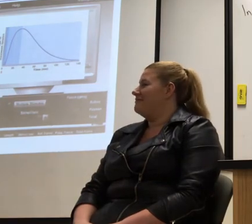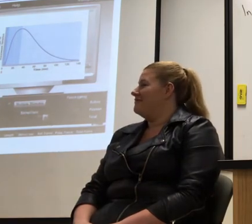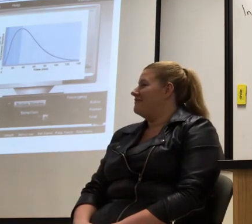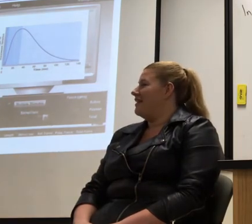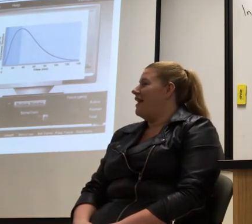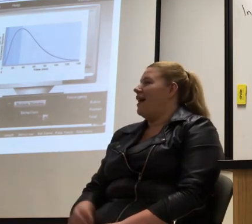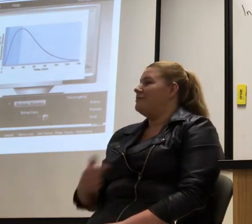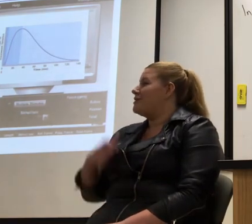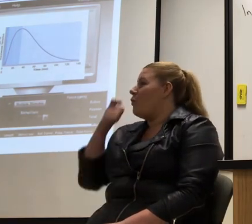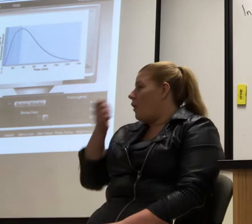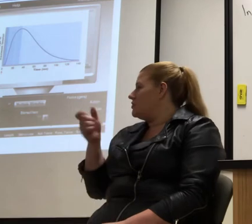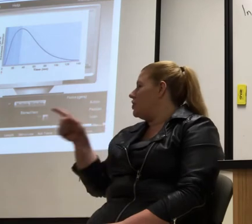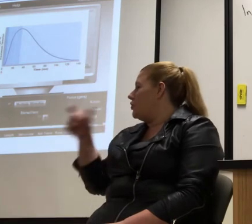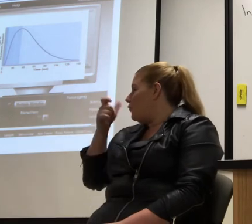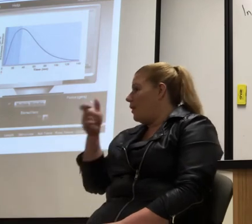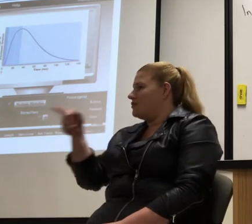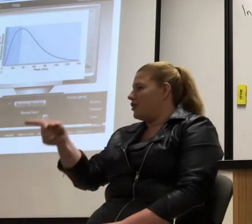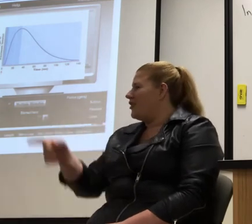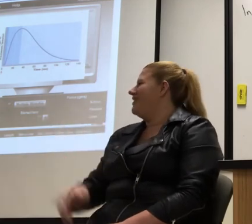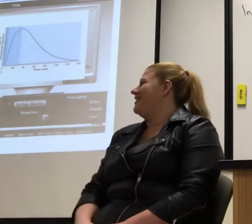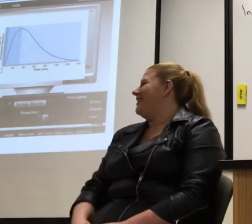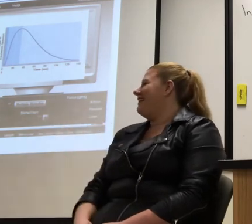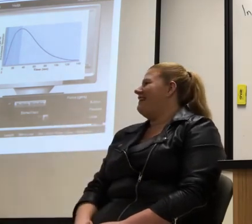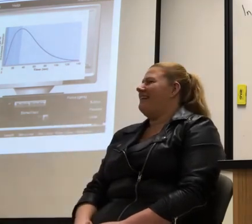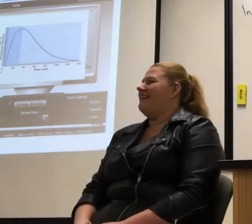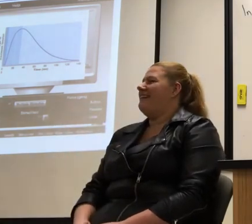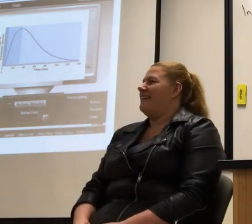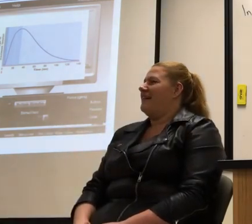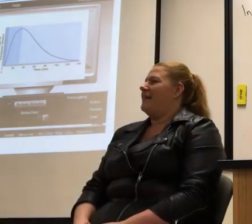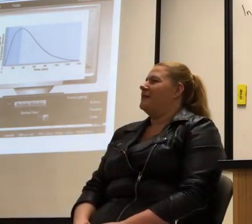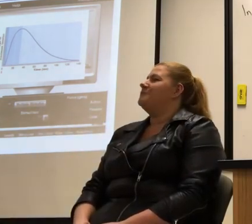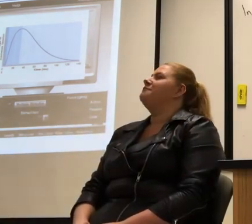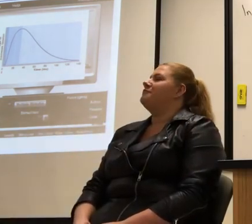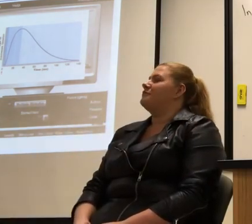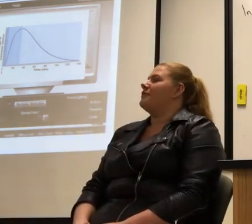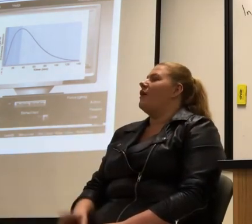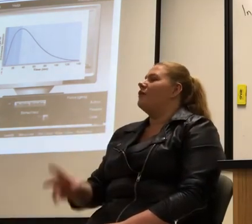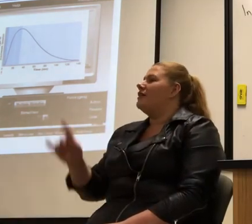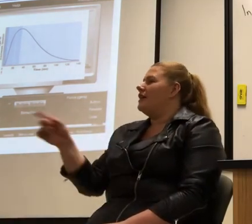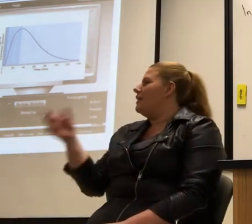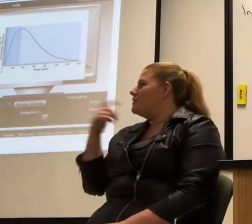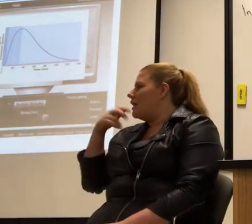stimulus. In our bodies, it would be a single action potential from an axon terminal, right?